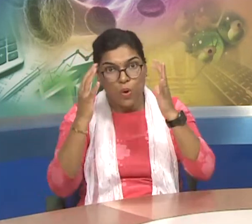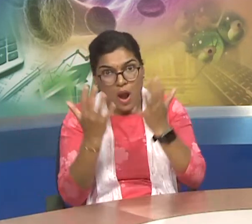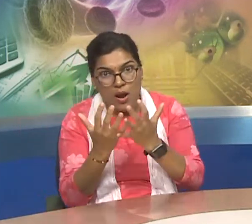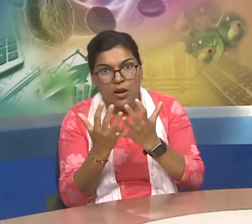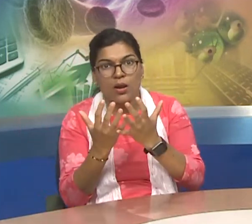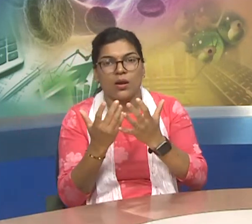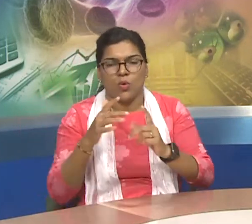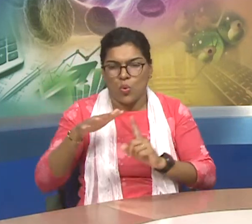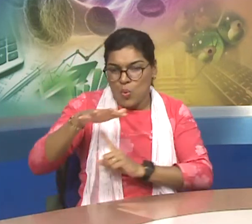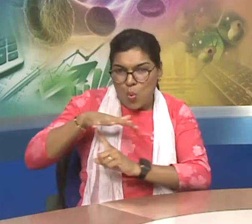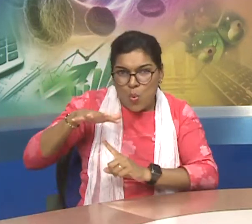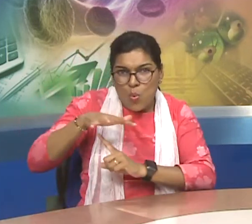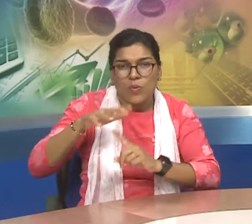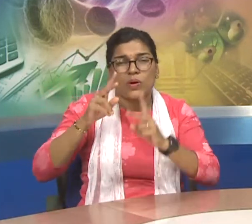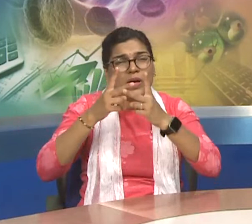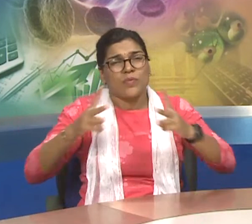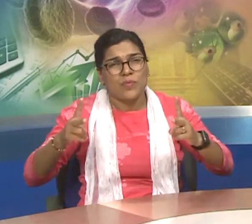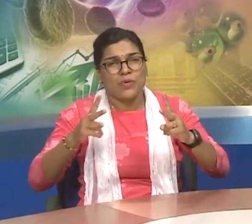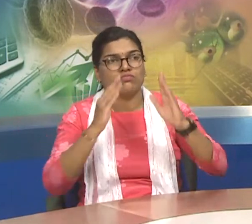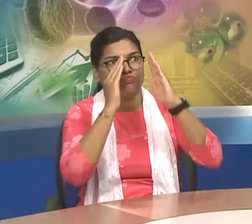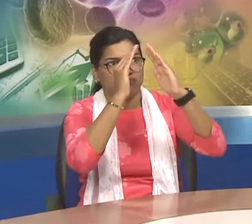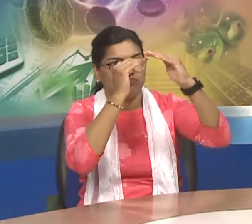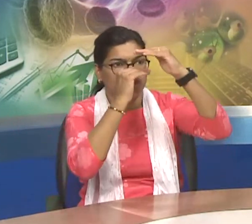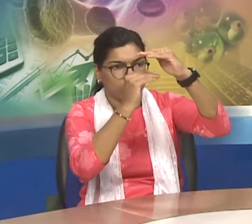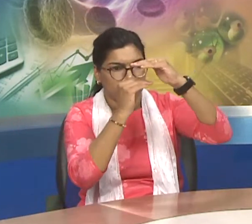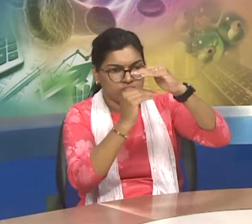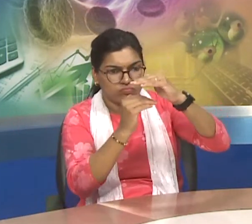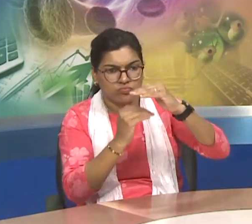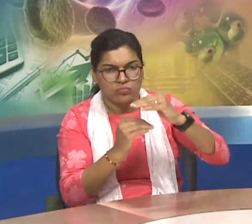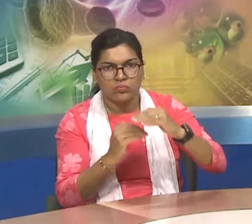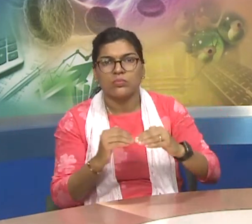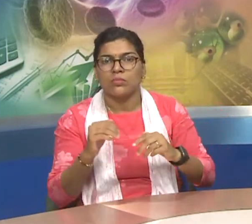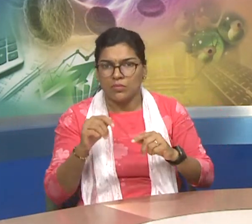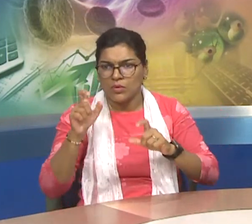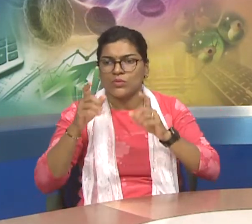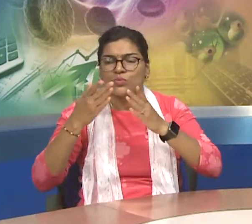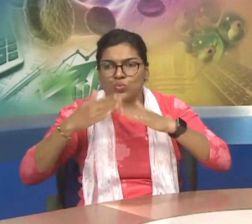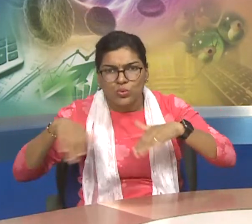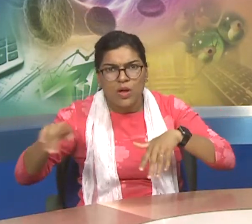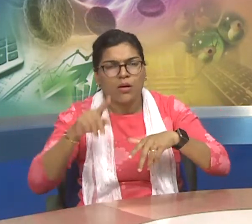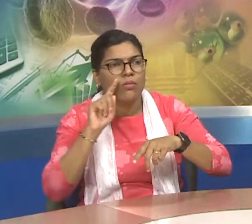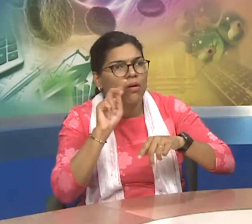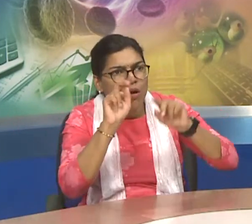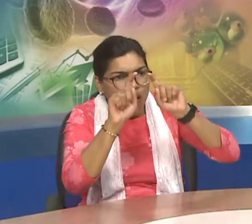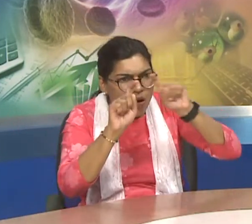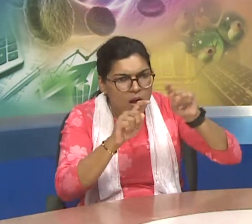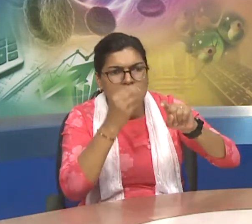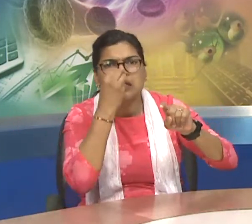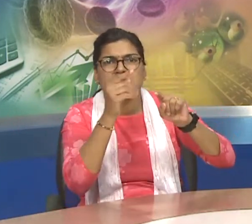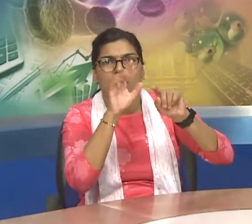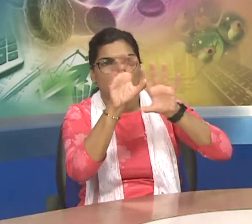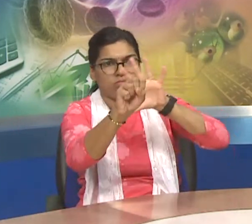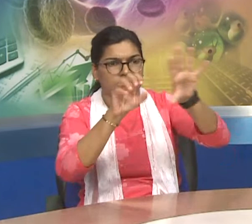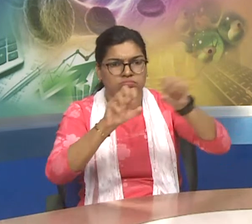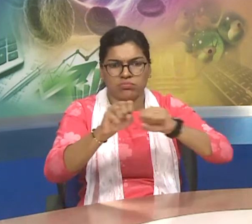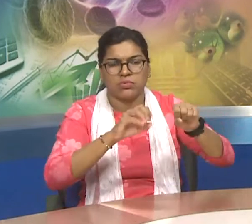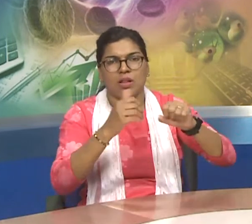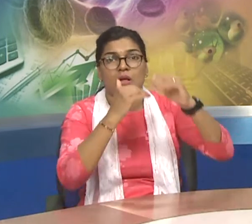of all activities and procedures, which is all done with the help of computers.